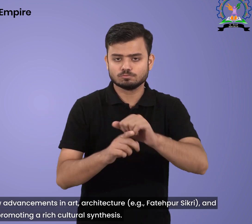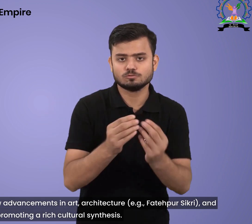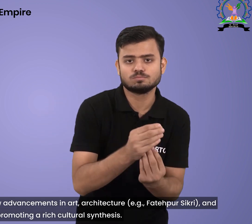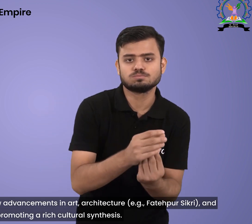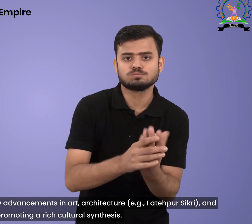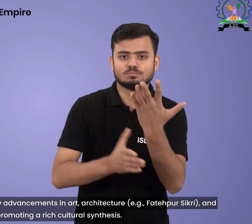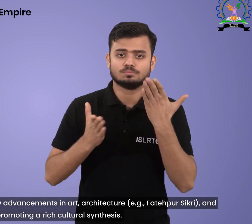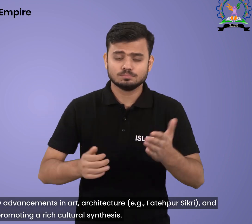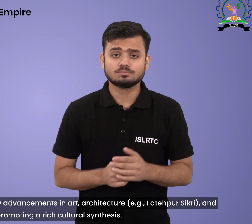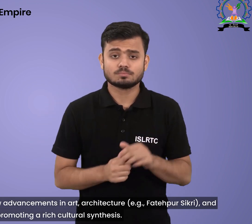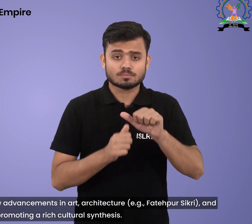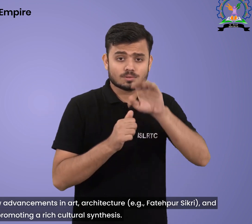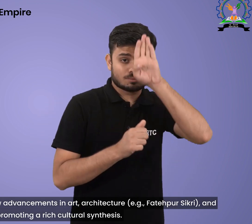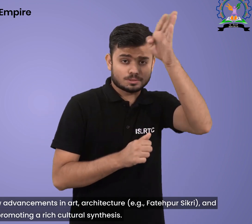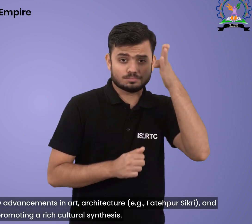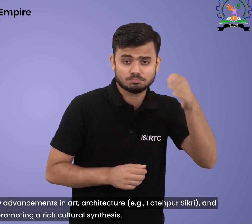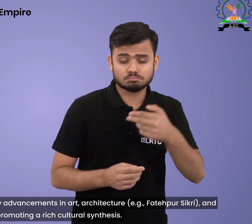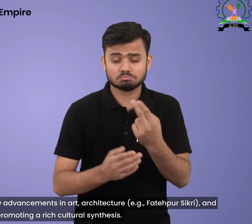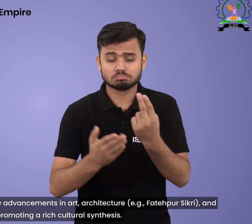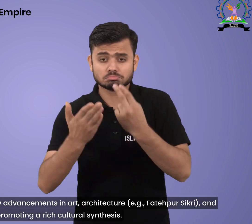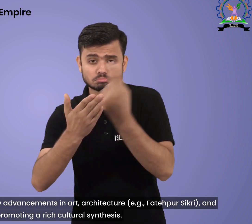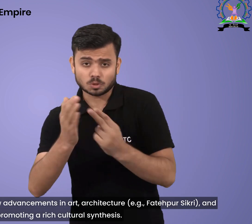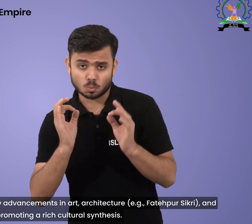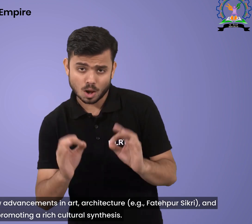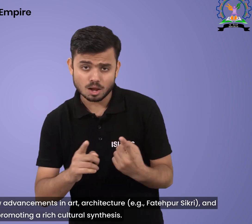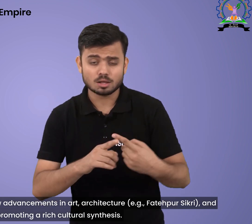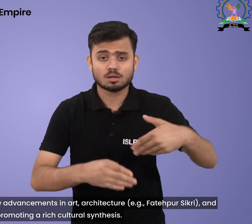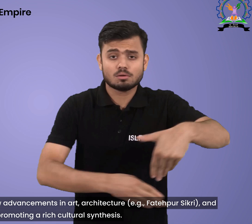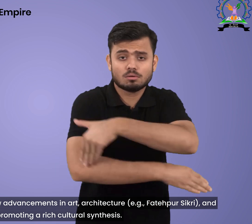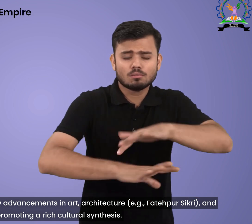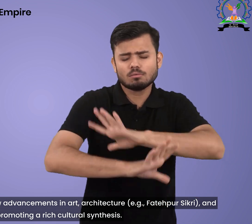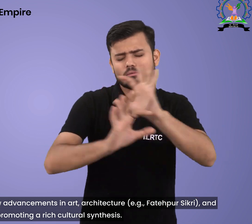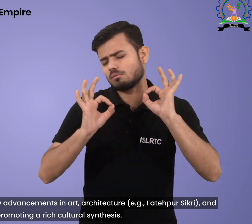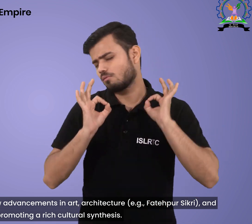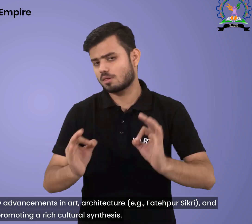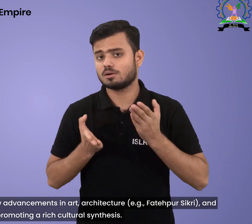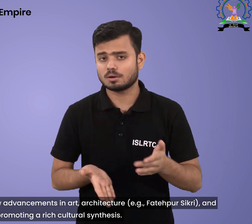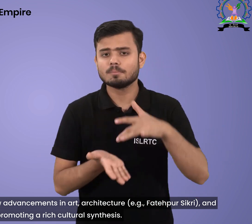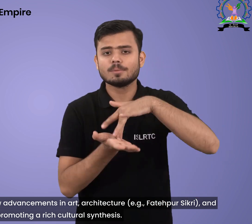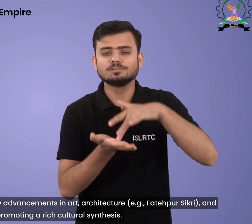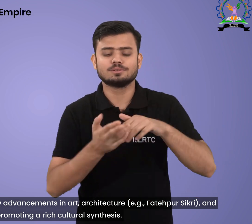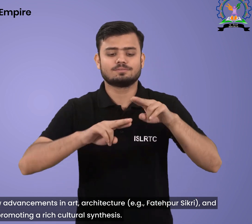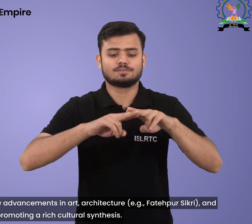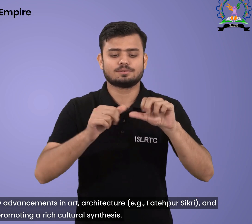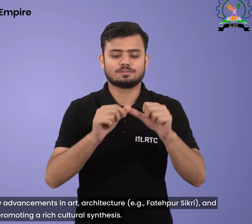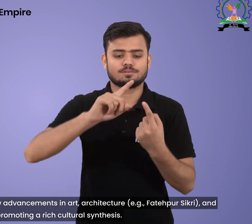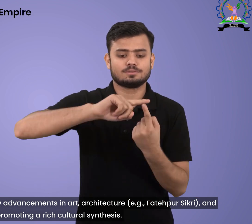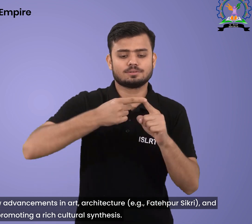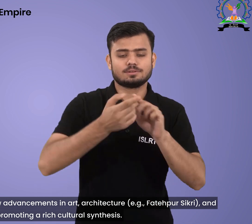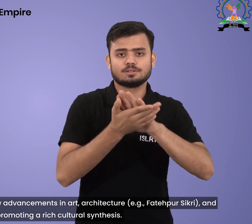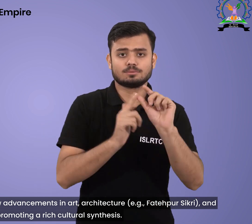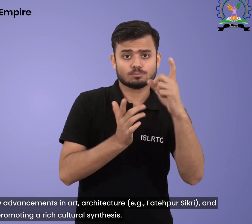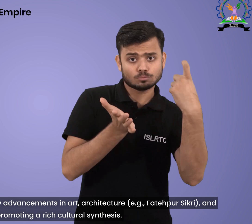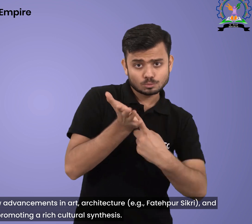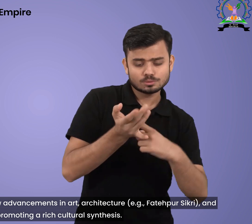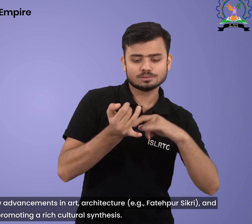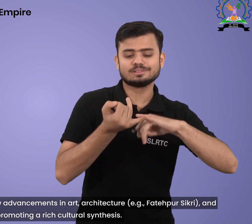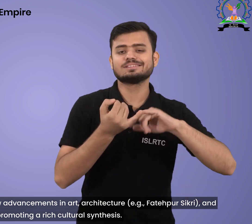Cultural flourishing. Akbar's reign saw advancements in art, architecture, example, Fatehpur Sikri, and literature, promoting a